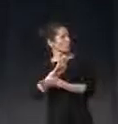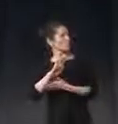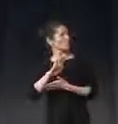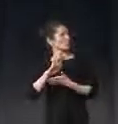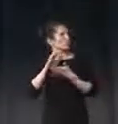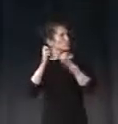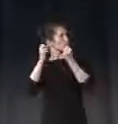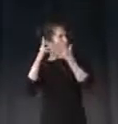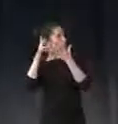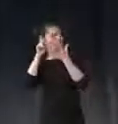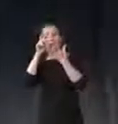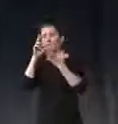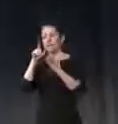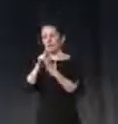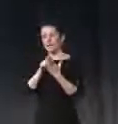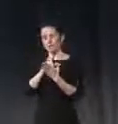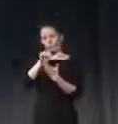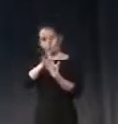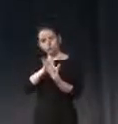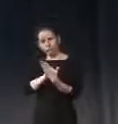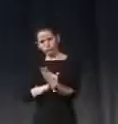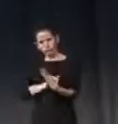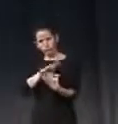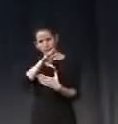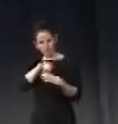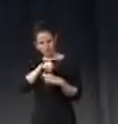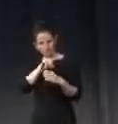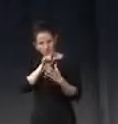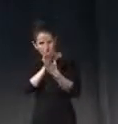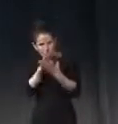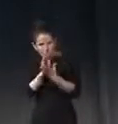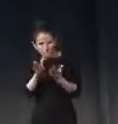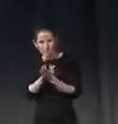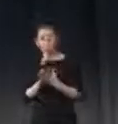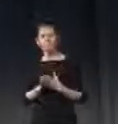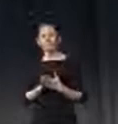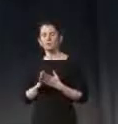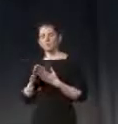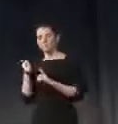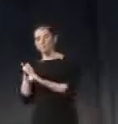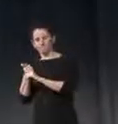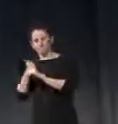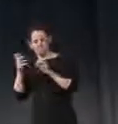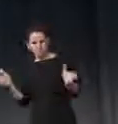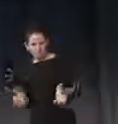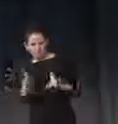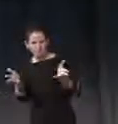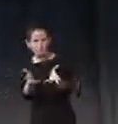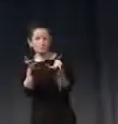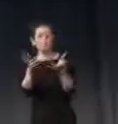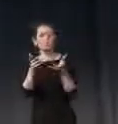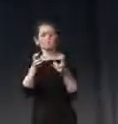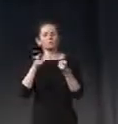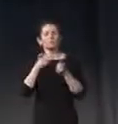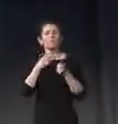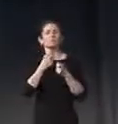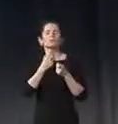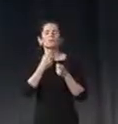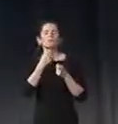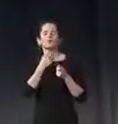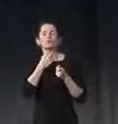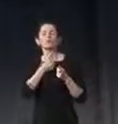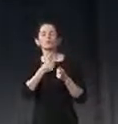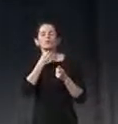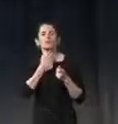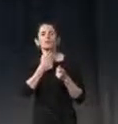down in notebooks. Bell coached her to gain, quote, command over the movements of the vocal organs. Articulation was a term